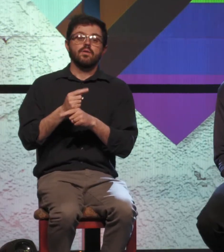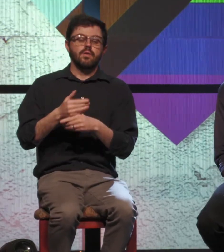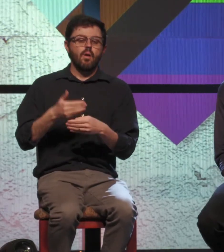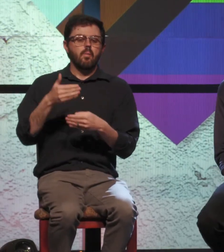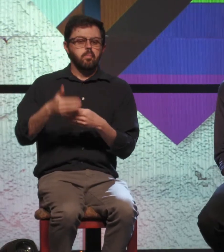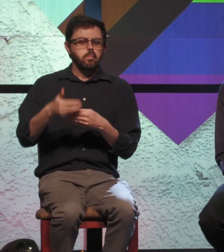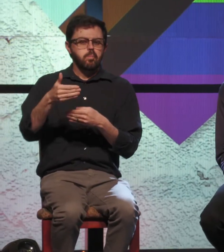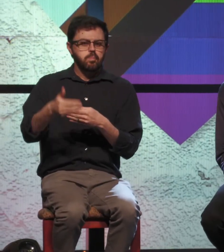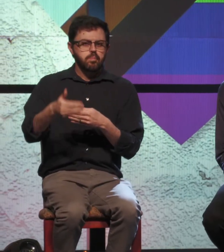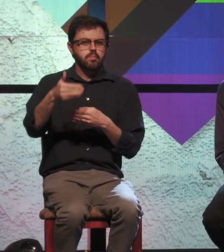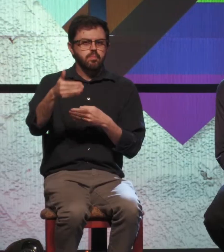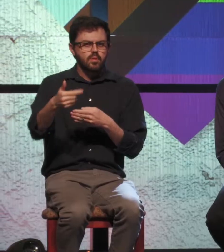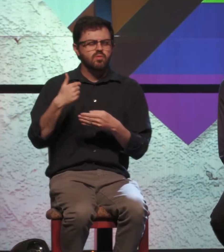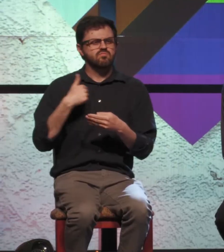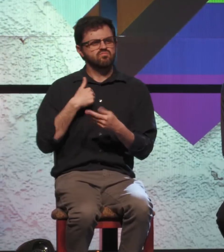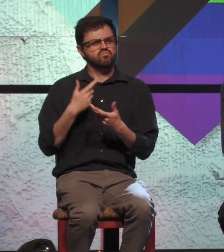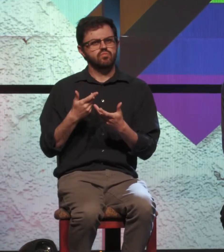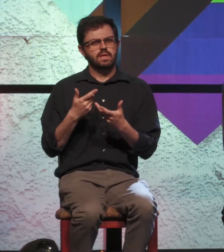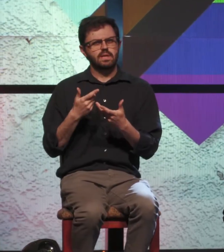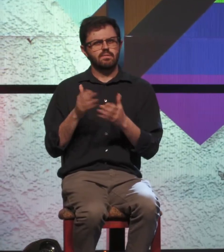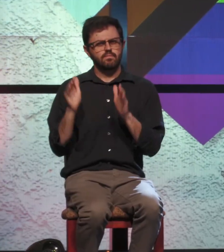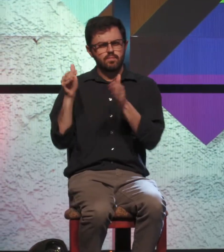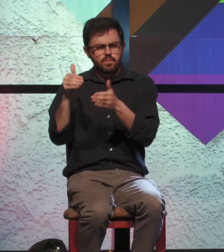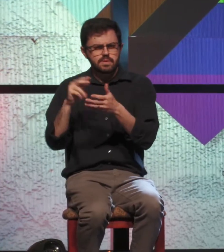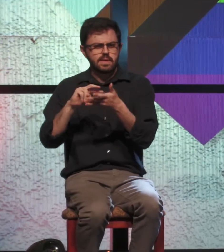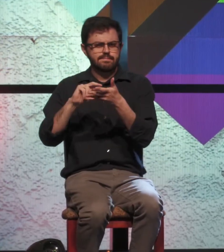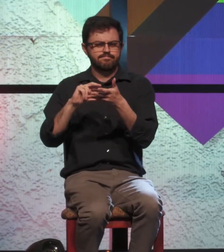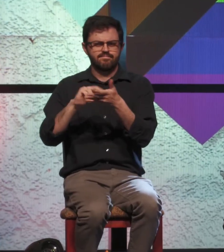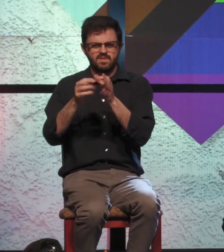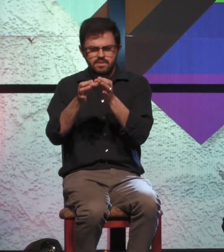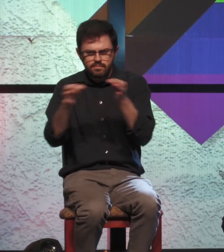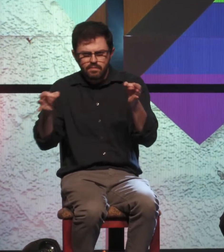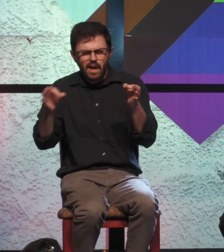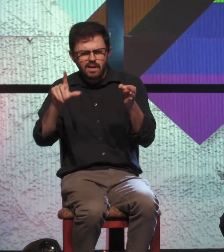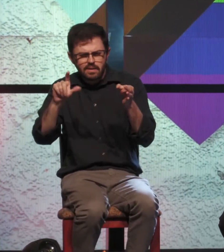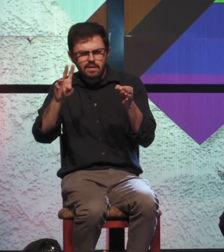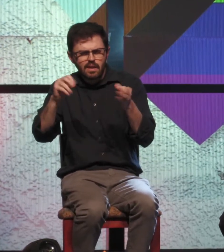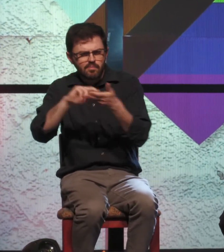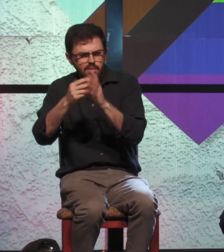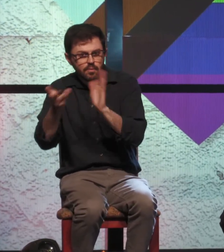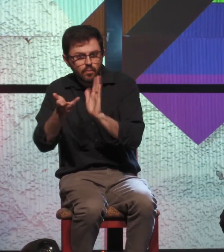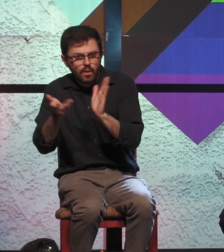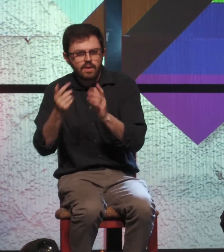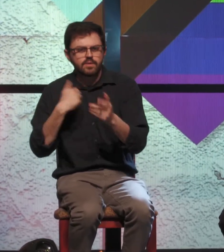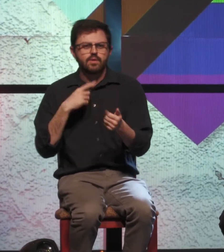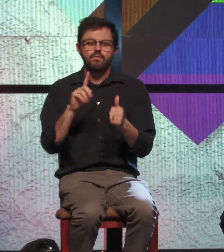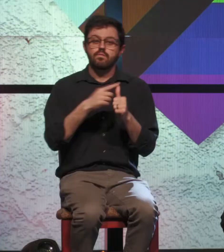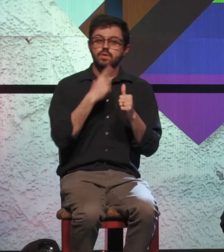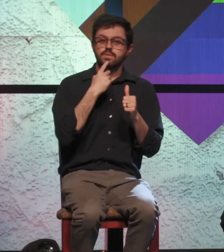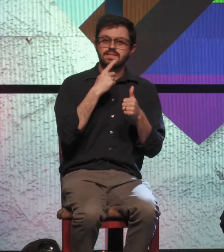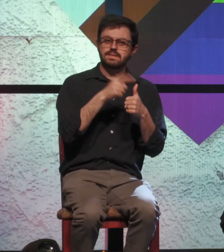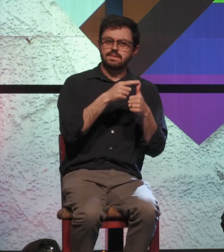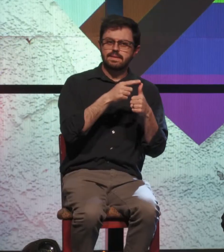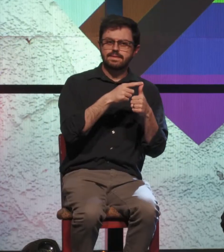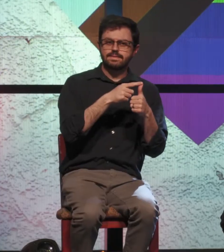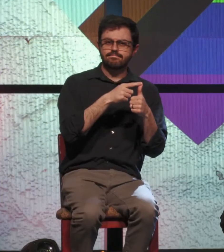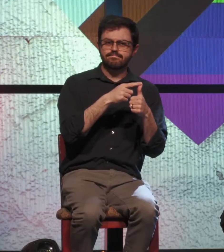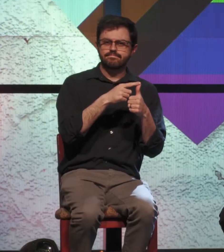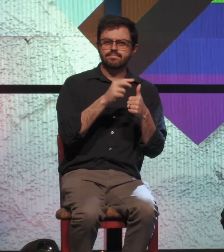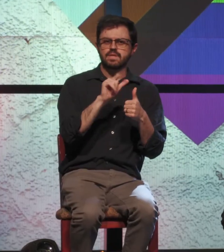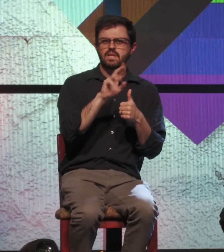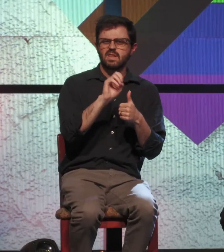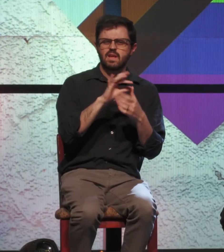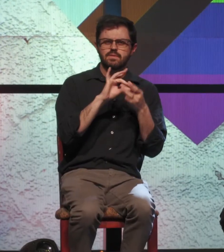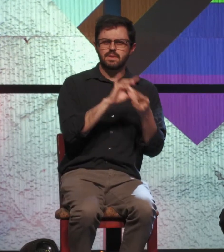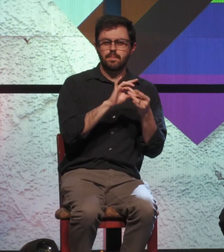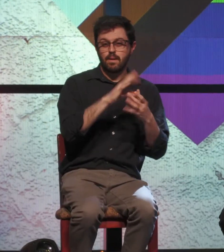define love. Like, what is love? And we said that, first of all, love that is louder than separation, it cares. That if we're